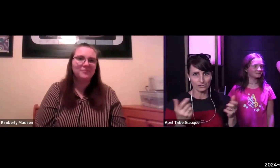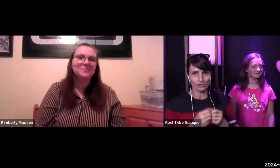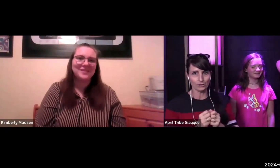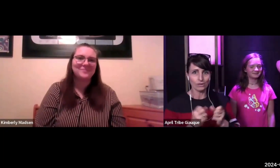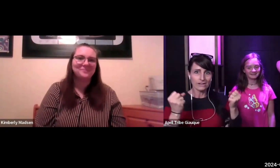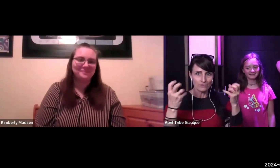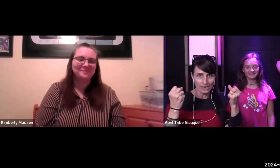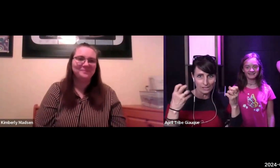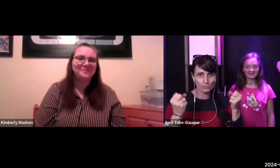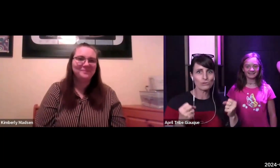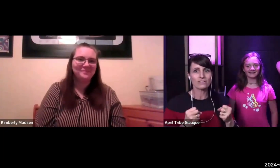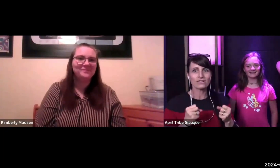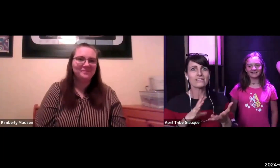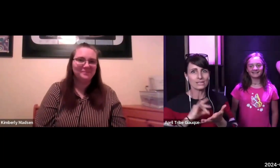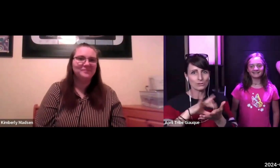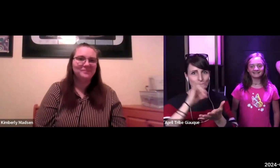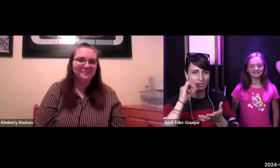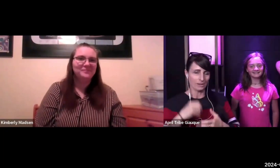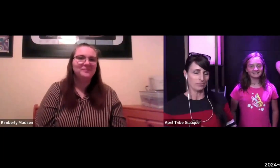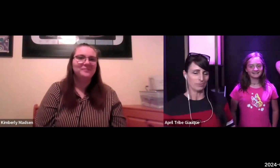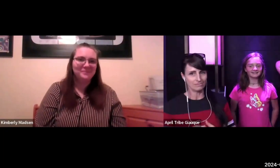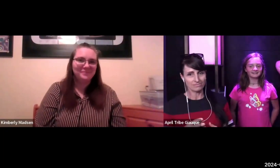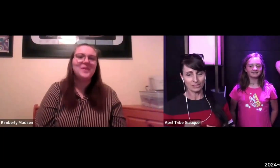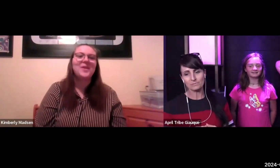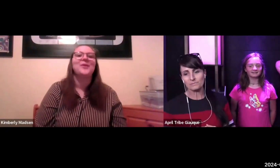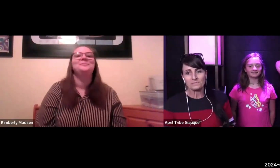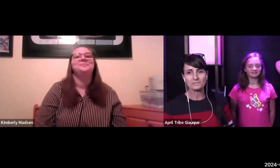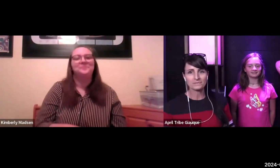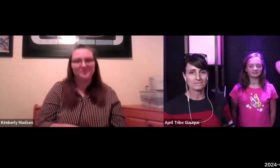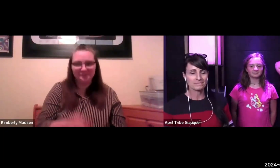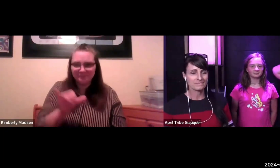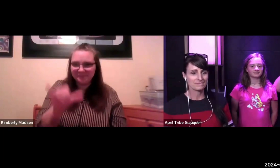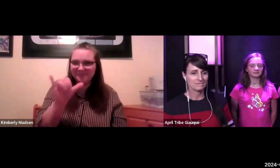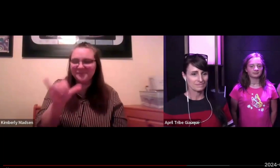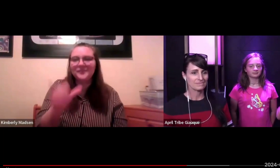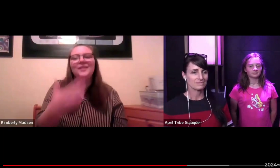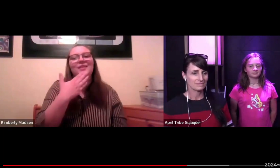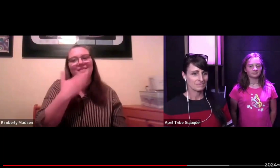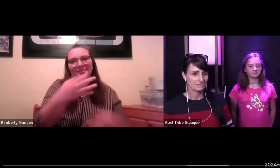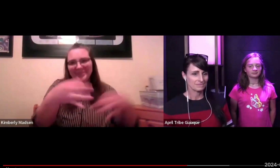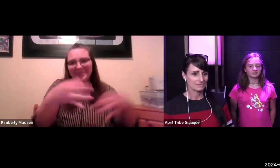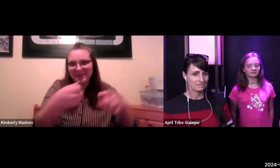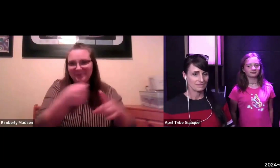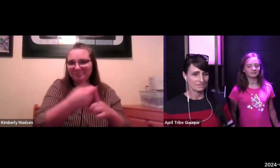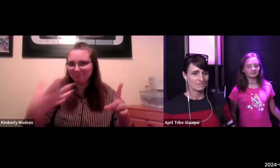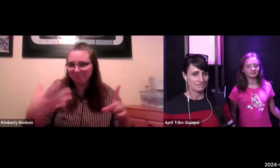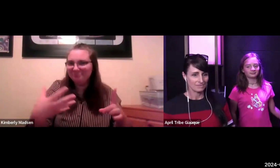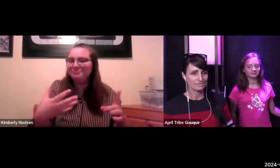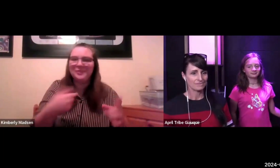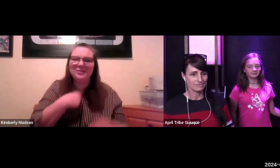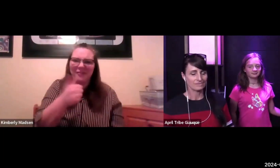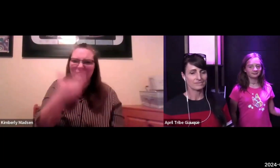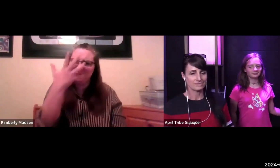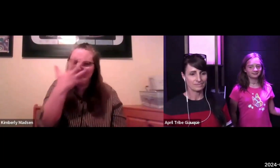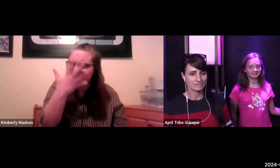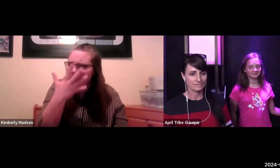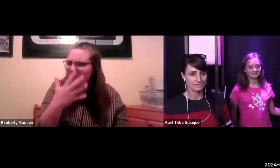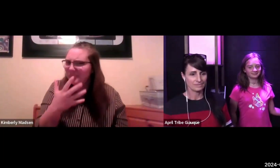to any other language. Their main exposure is ASL. And so modeling it for them so that they could then pick it up quickly. Okay,